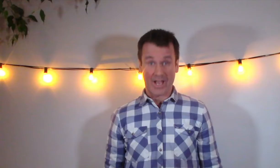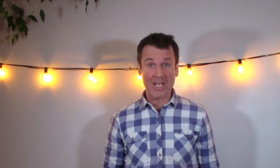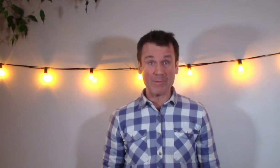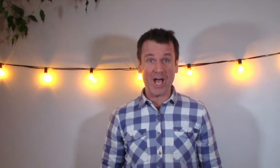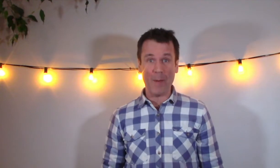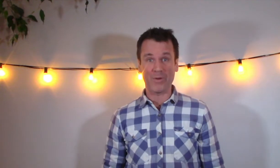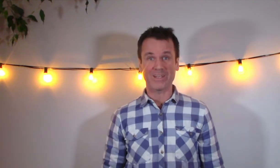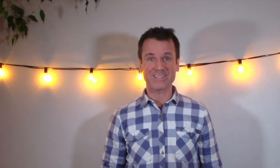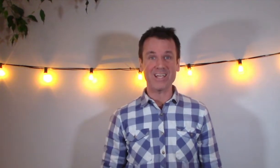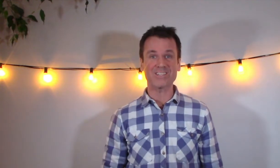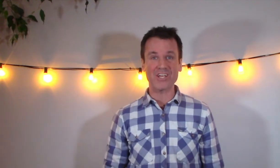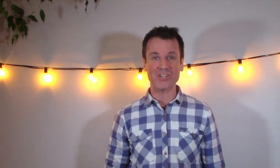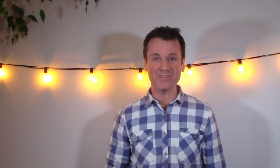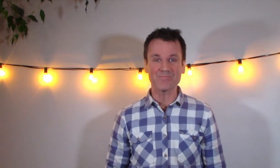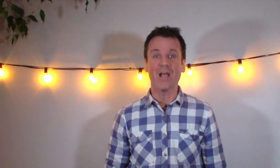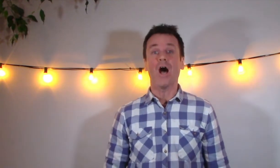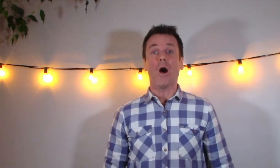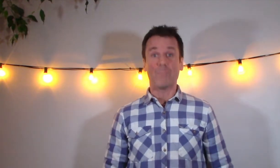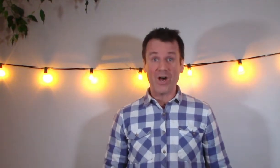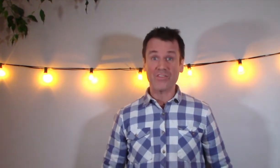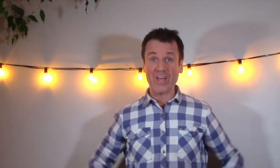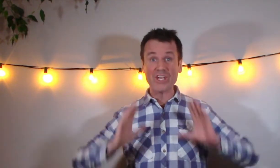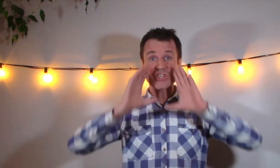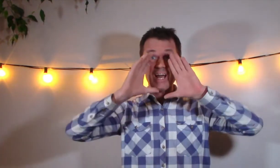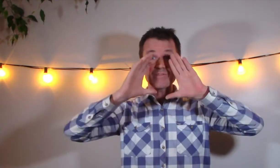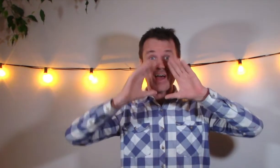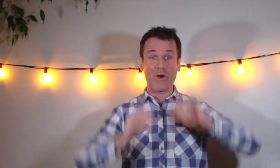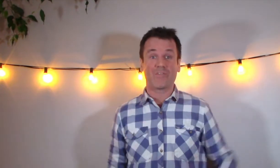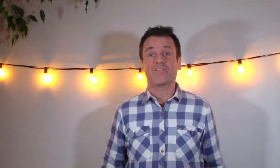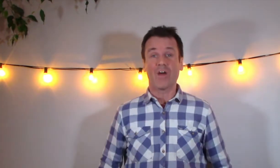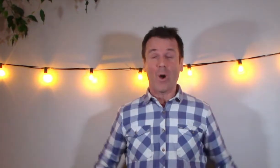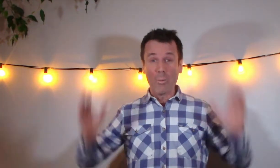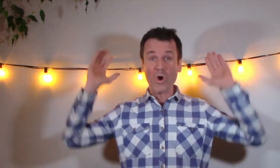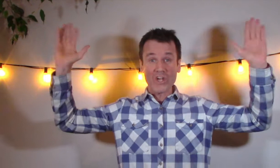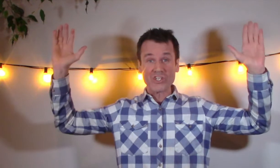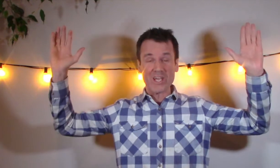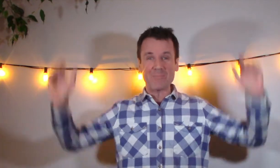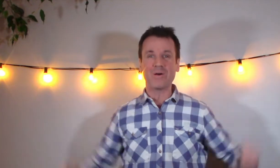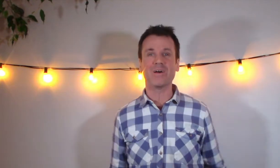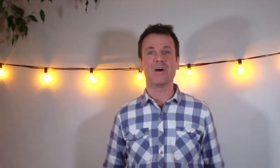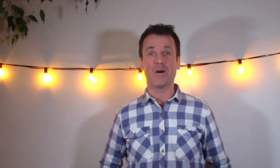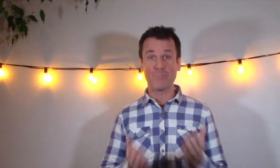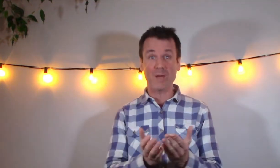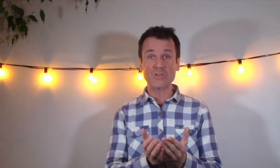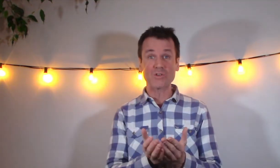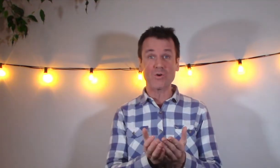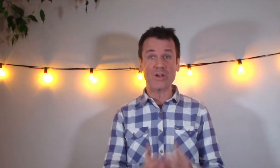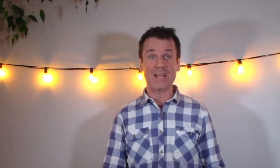Coming up in today's session, birthday shout-outs, worship, Bible story and